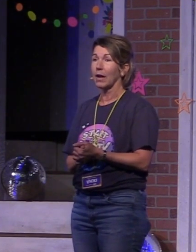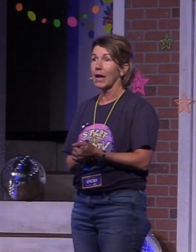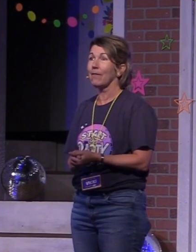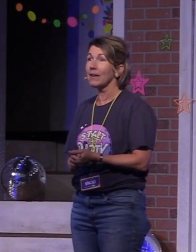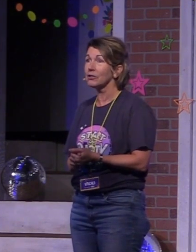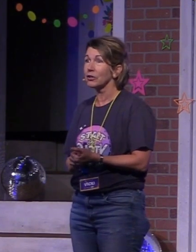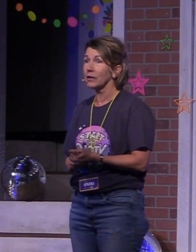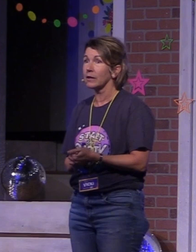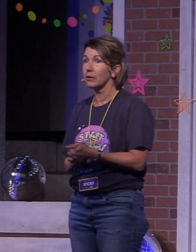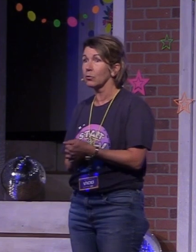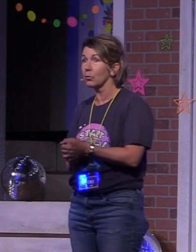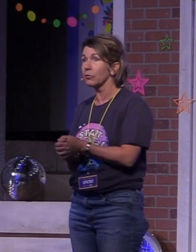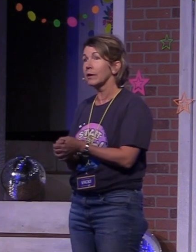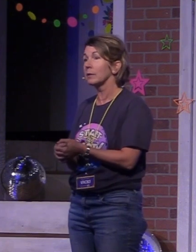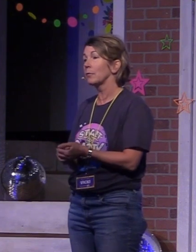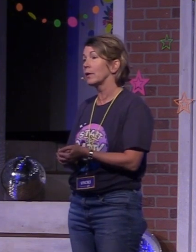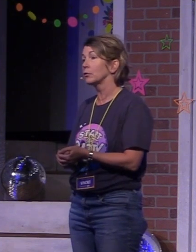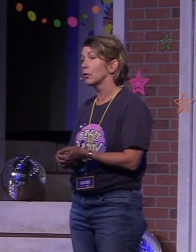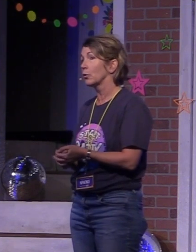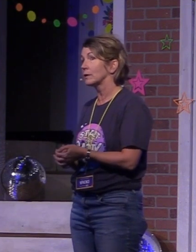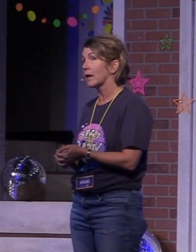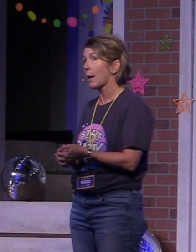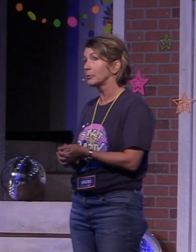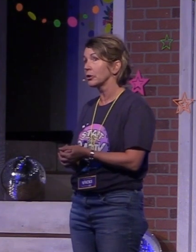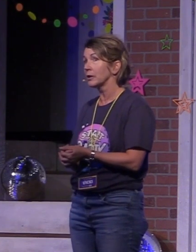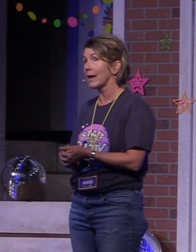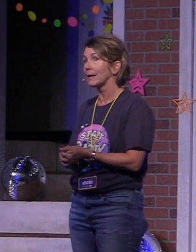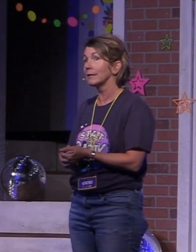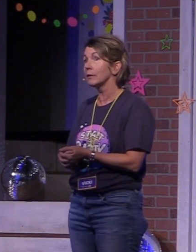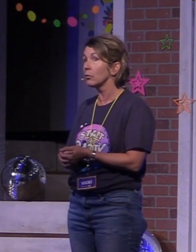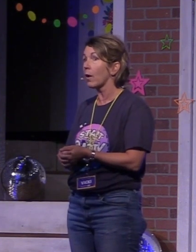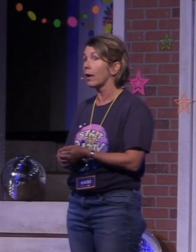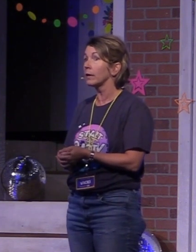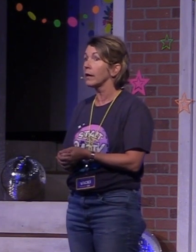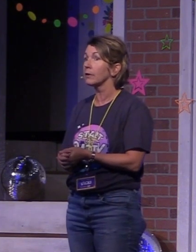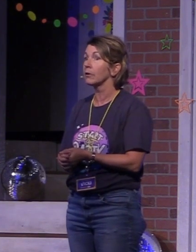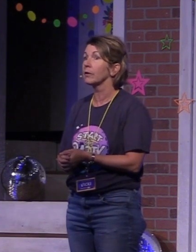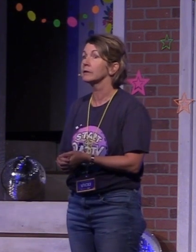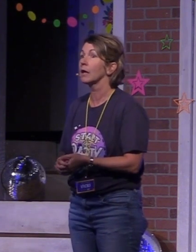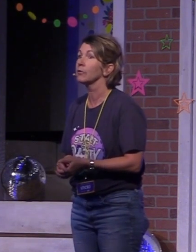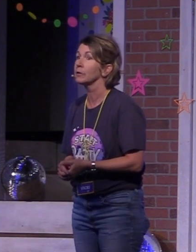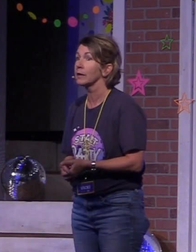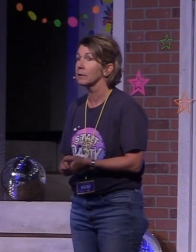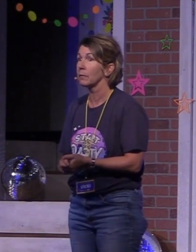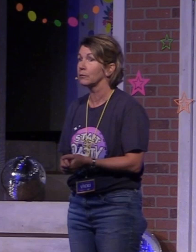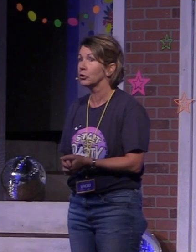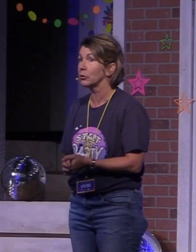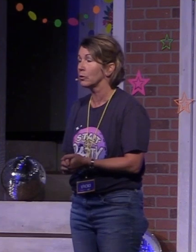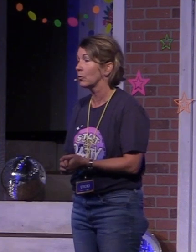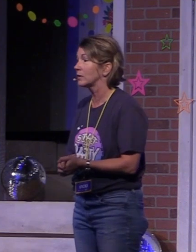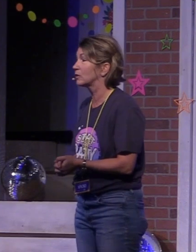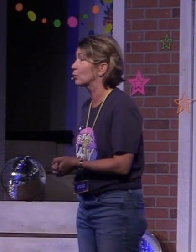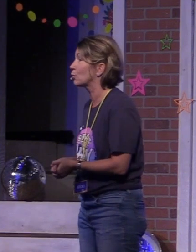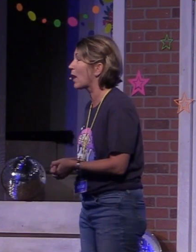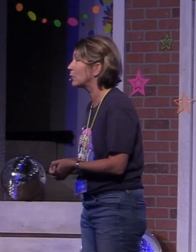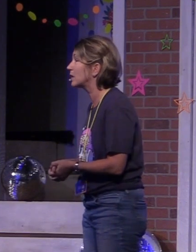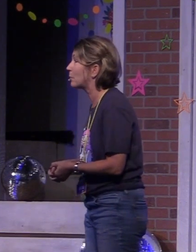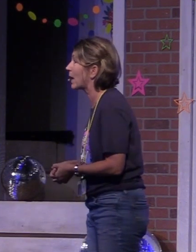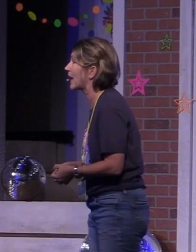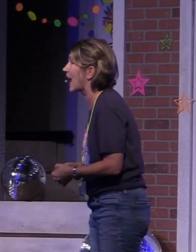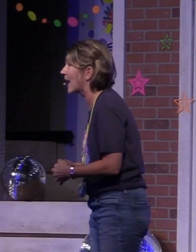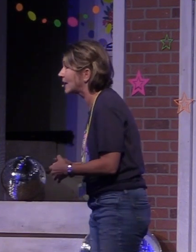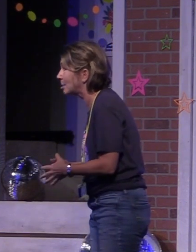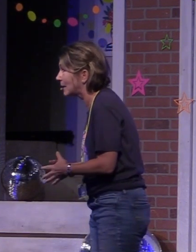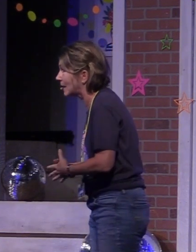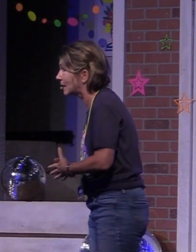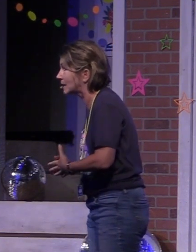Judah. Eventually, the northern kingdom of Israel was captured, and a little while later, the southern kingdom of Judah was surrounded